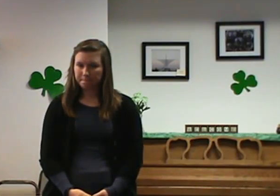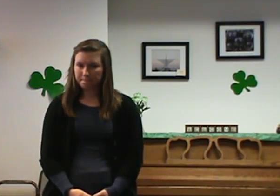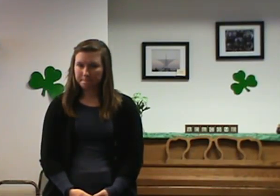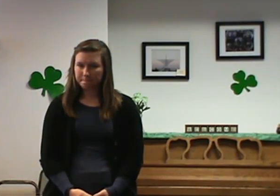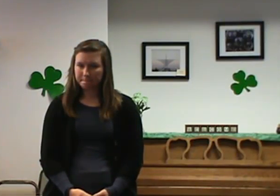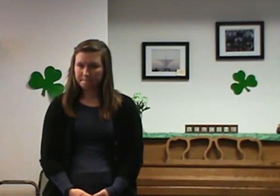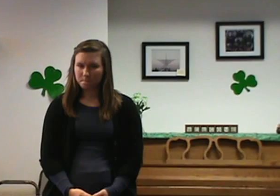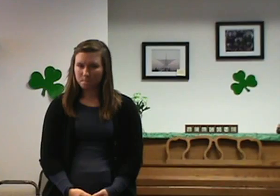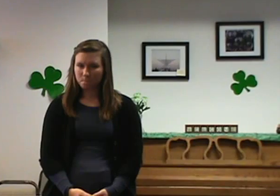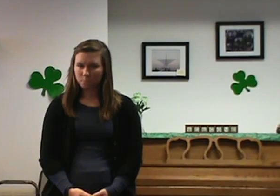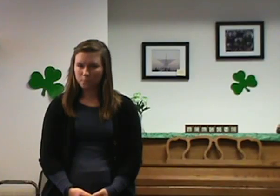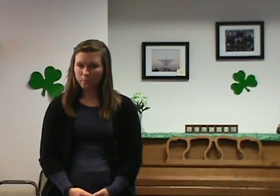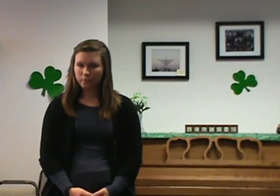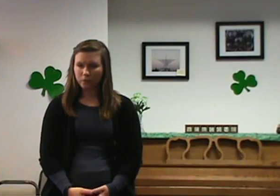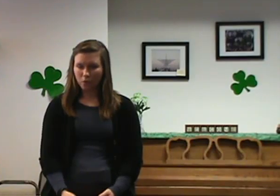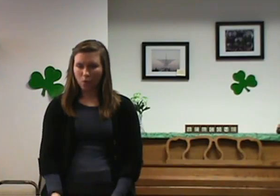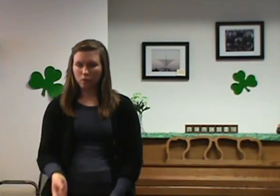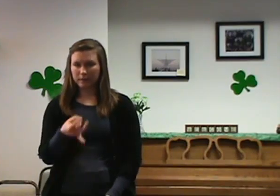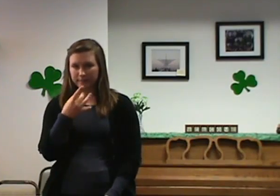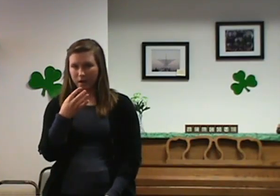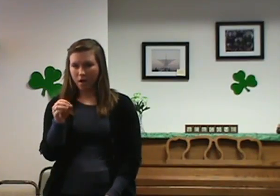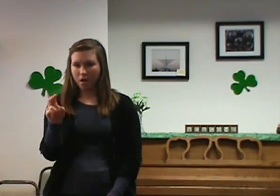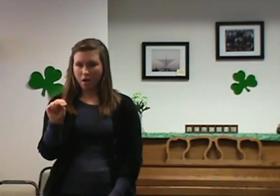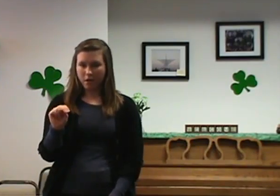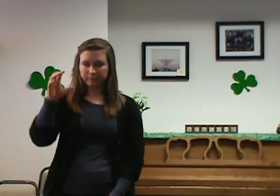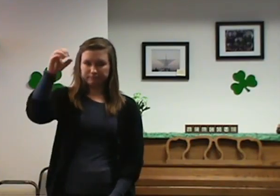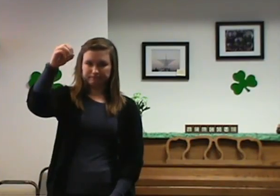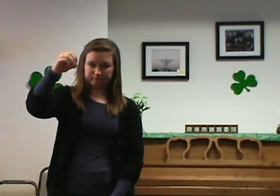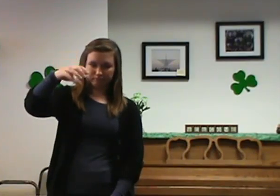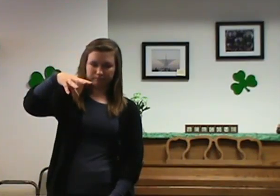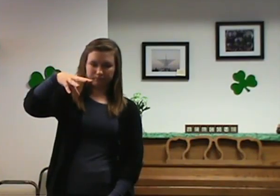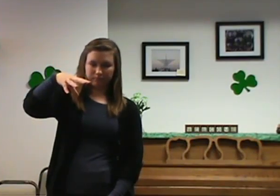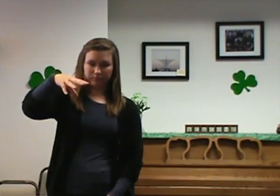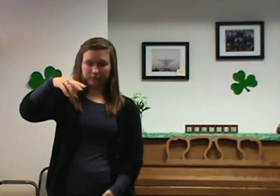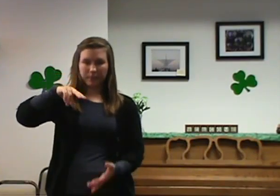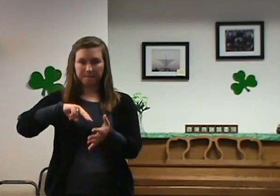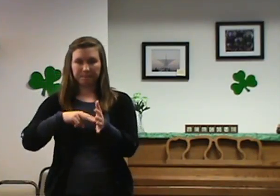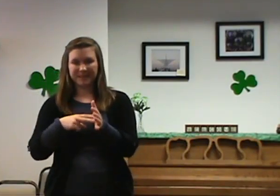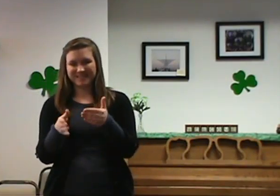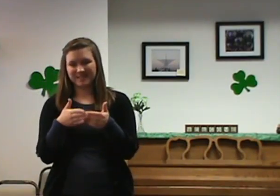you turn the light on, and then that enhances it, and it helps with the,